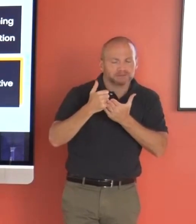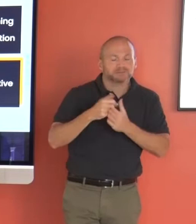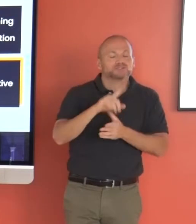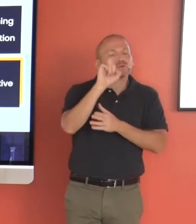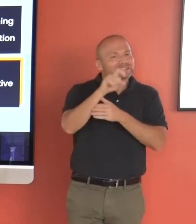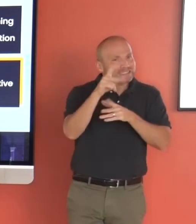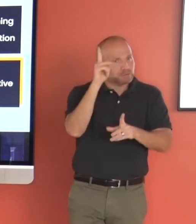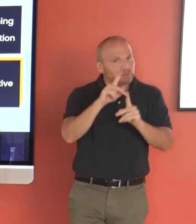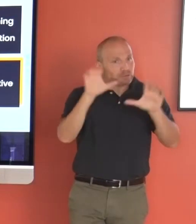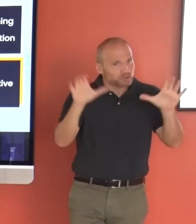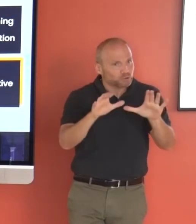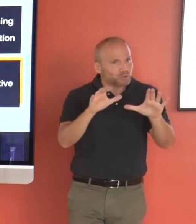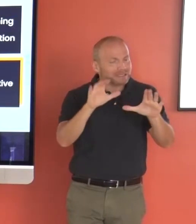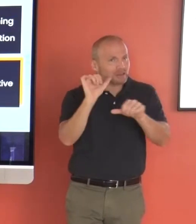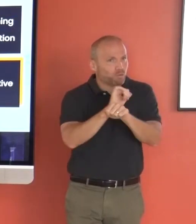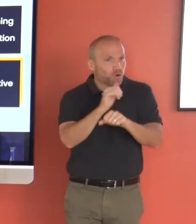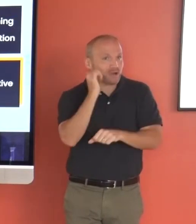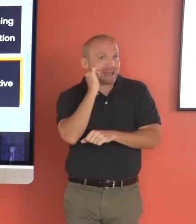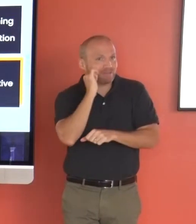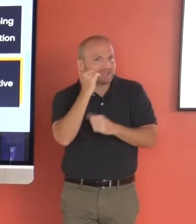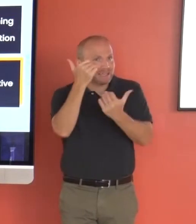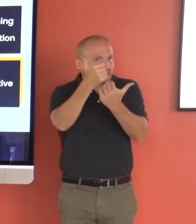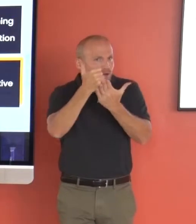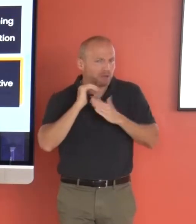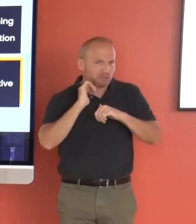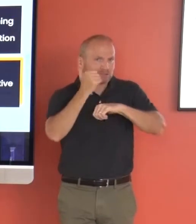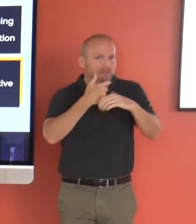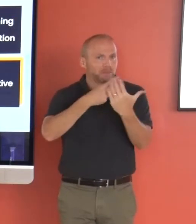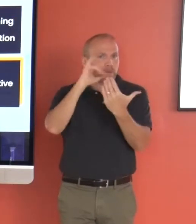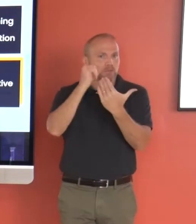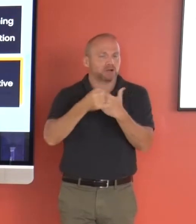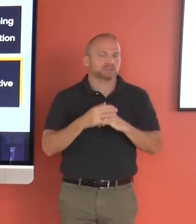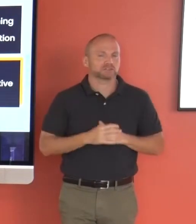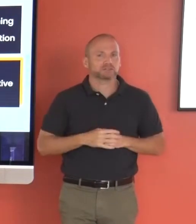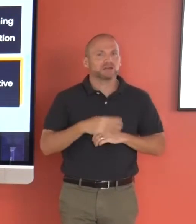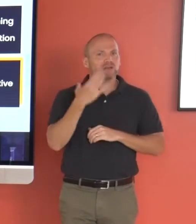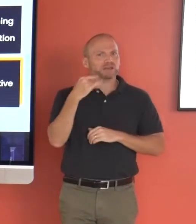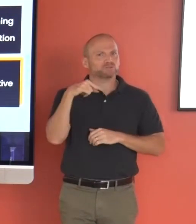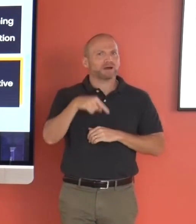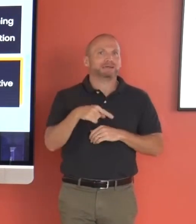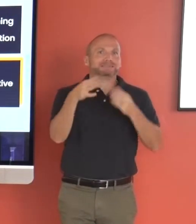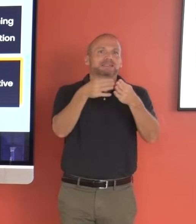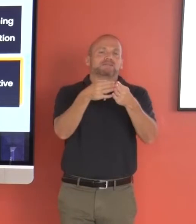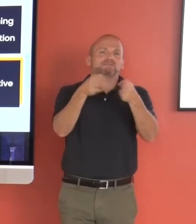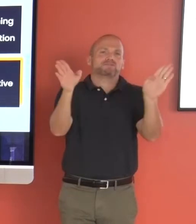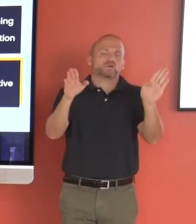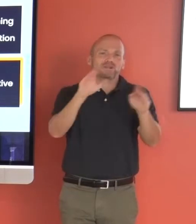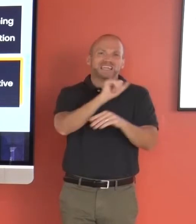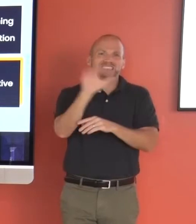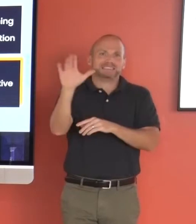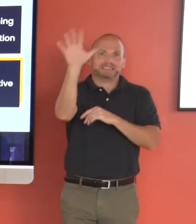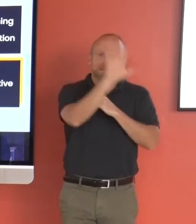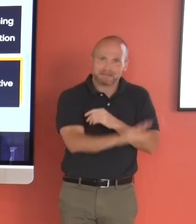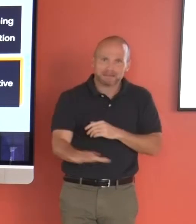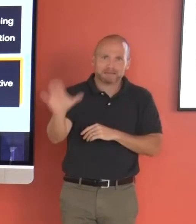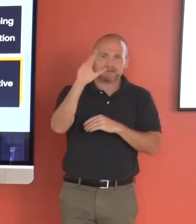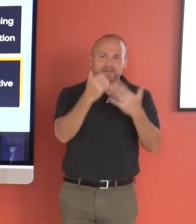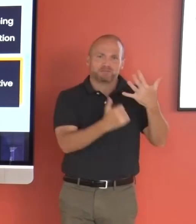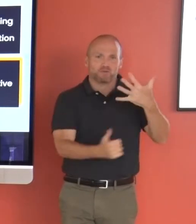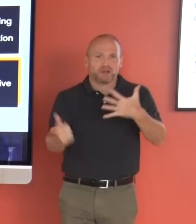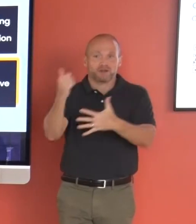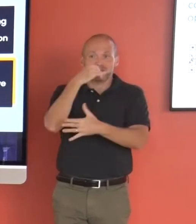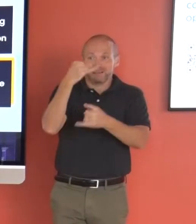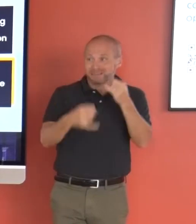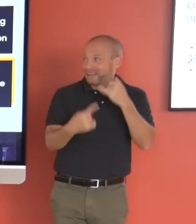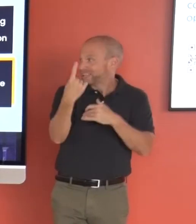these projects. I can't stress that enough. That's why it's a district-wide priority. The last one, it's a lot of stuff, and I guess they couldn't